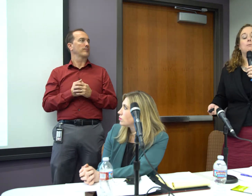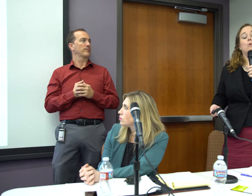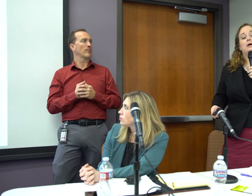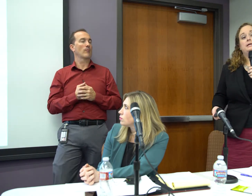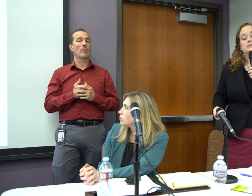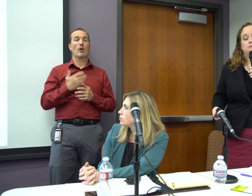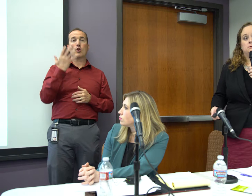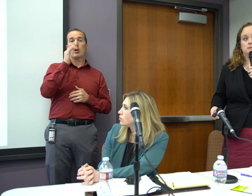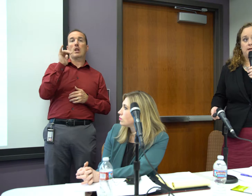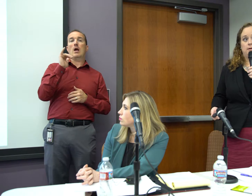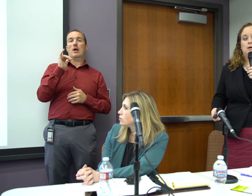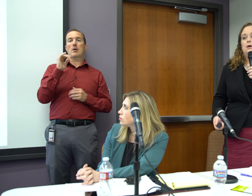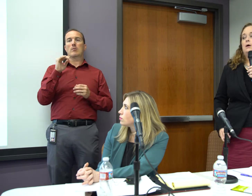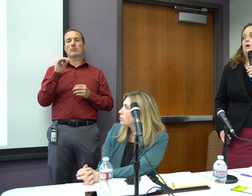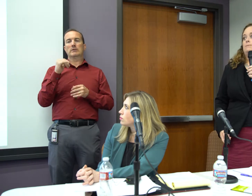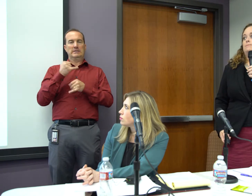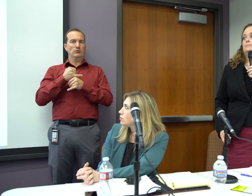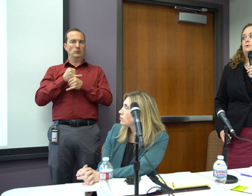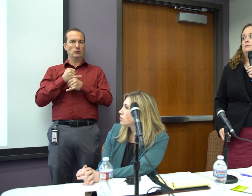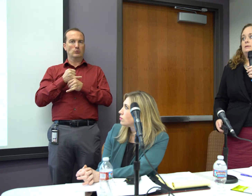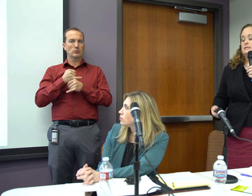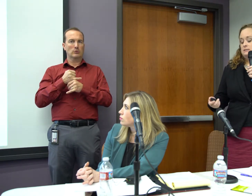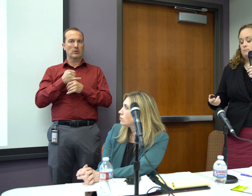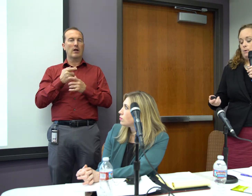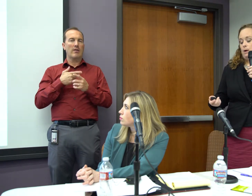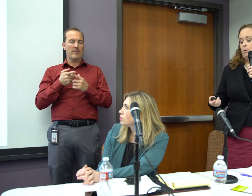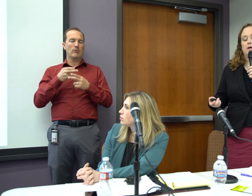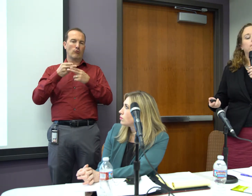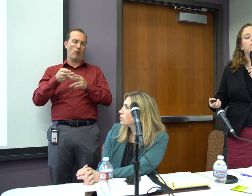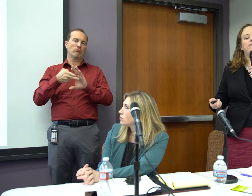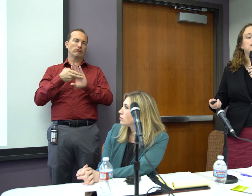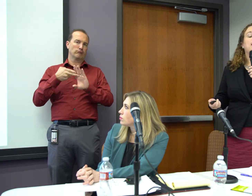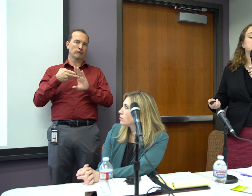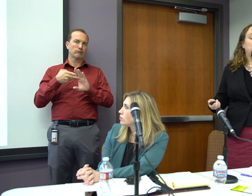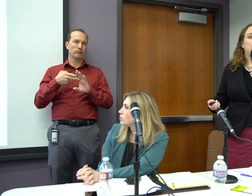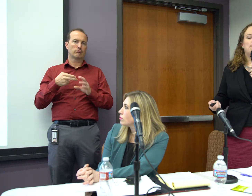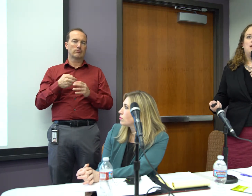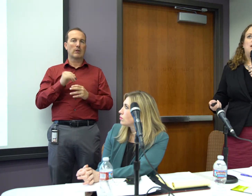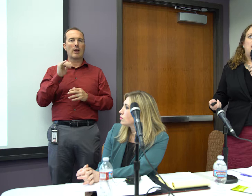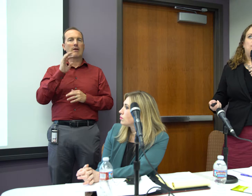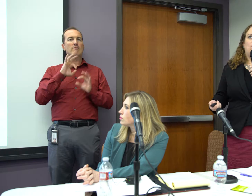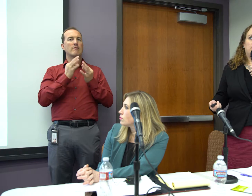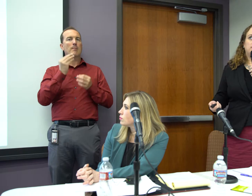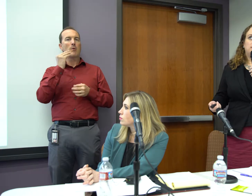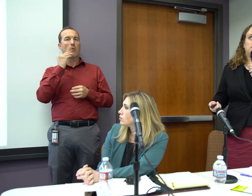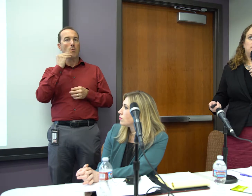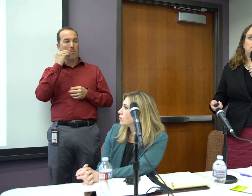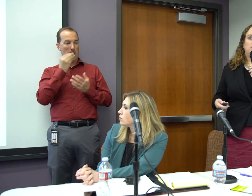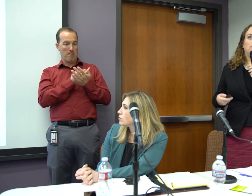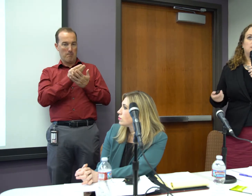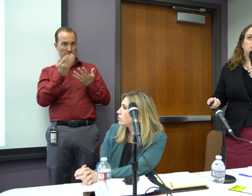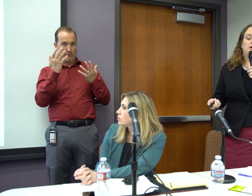it look more like an institutional setting. So this is, or like a family buys a home and one